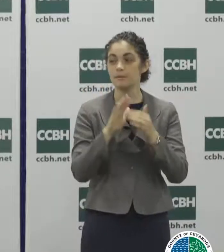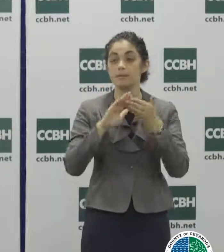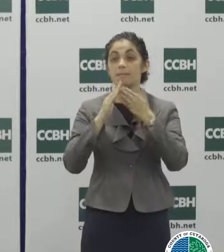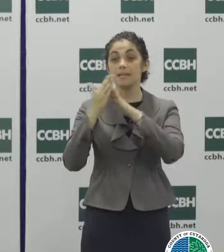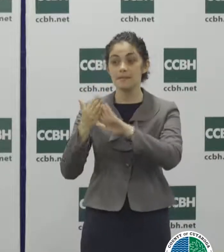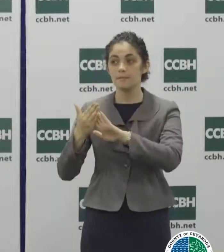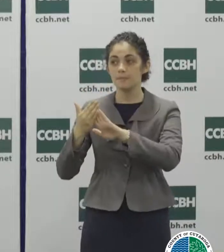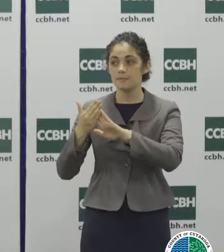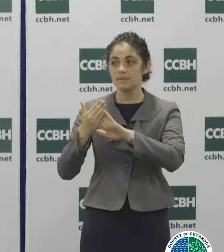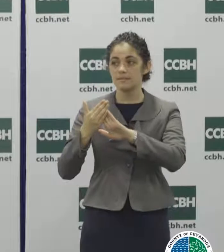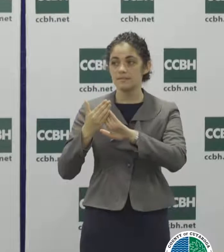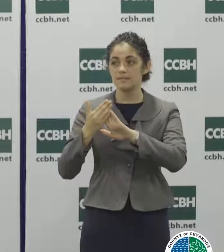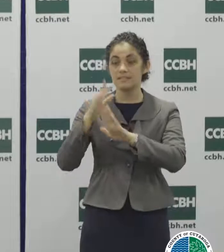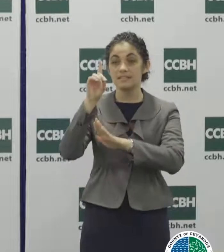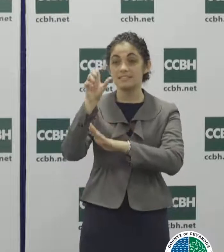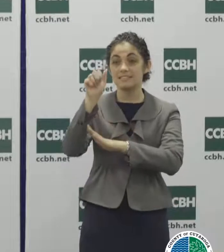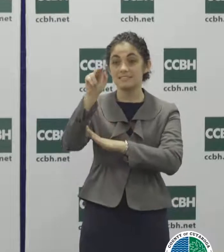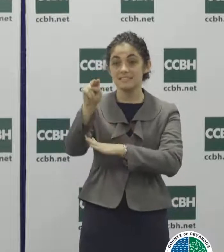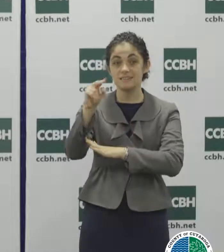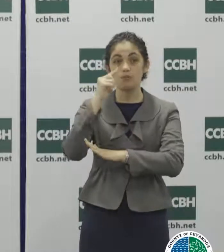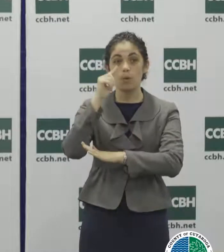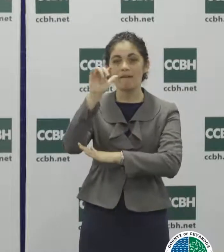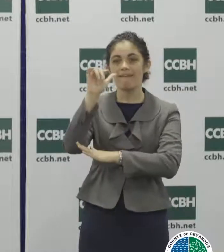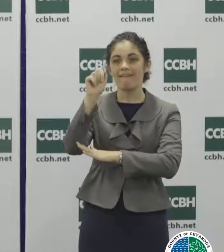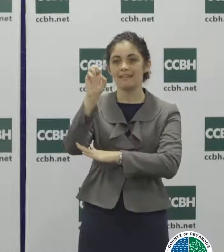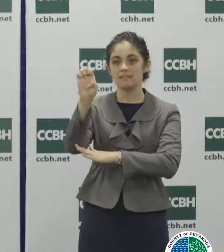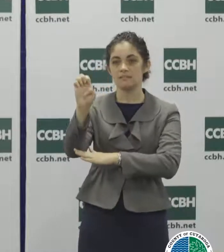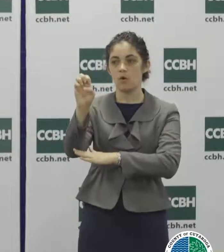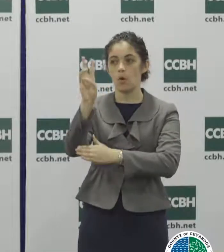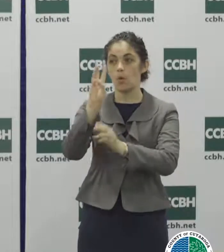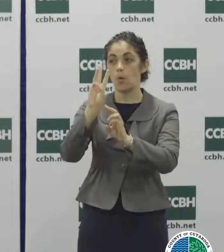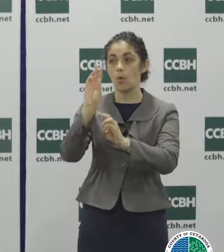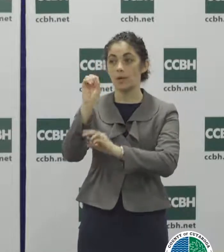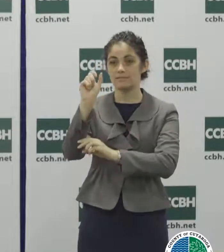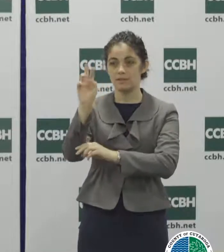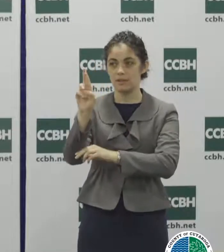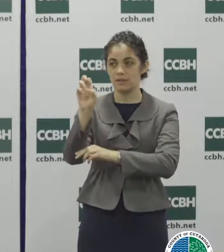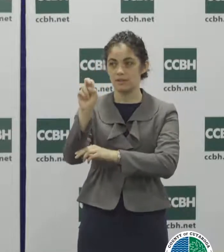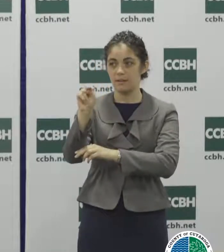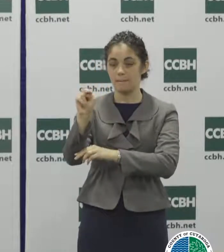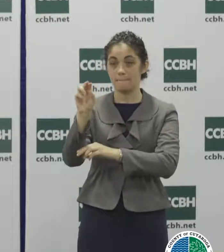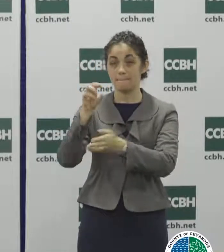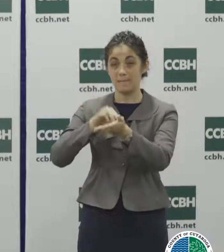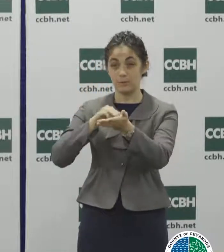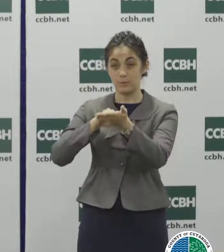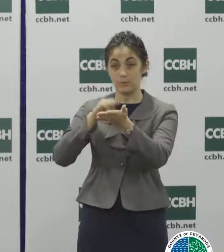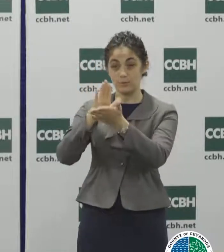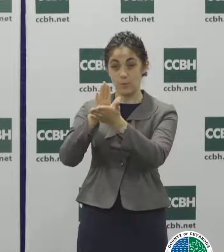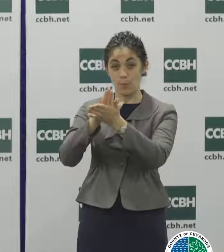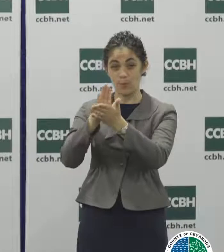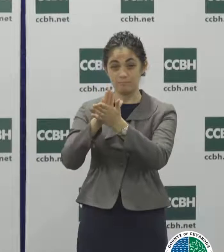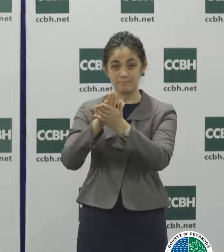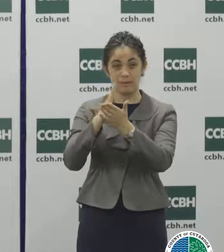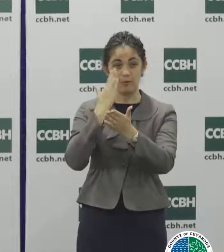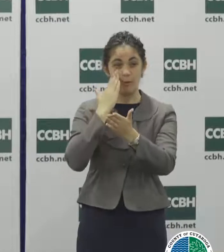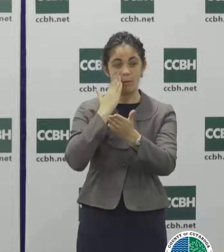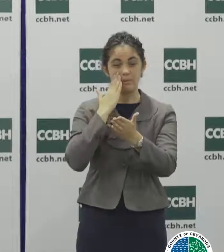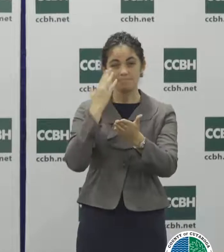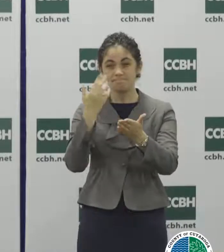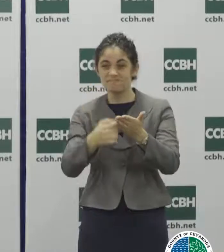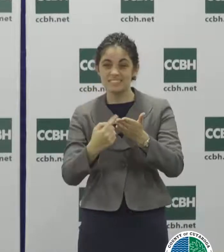became the dean of the Case Western Medical School, and we've known each other off and on since